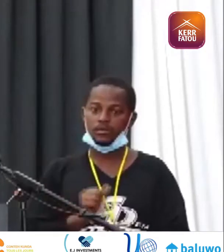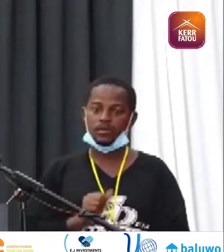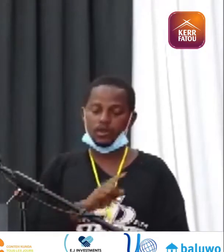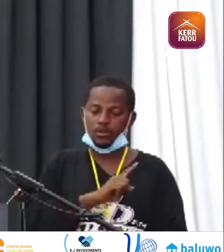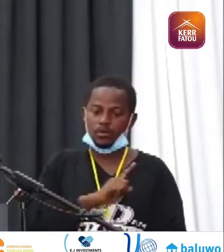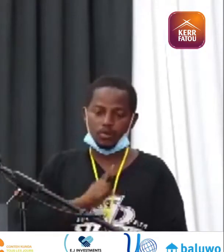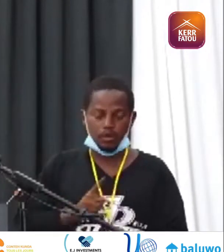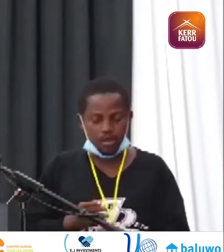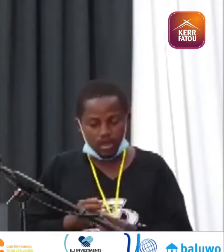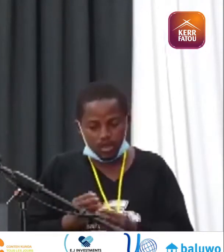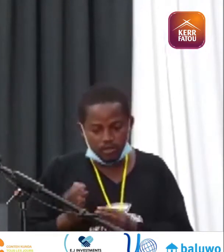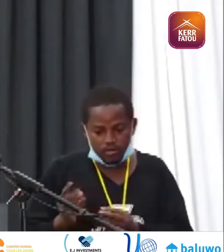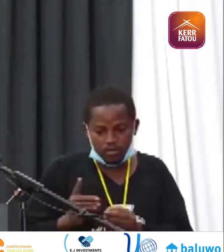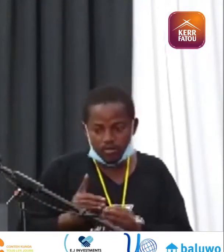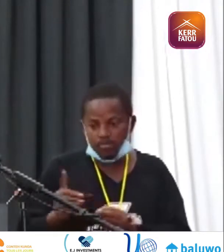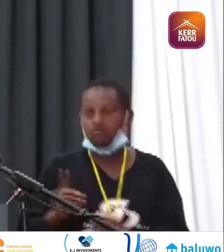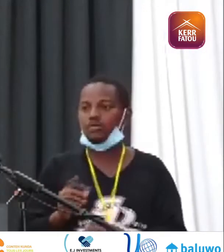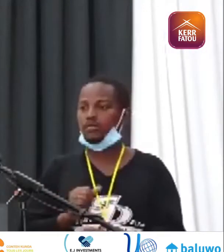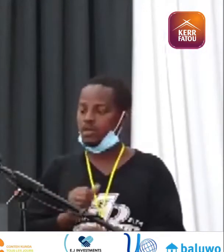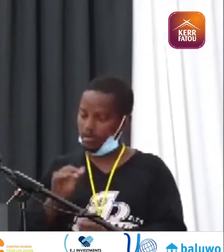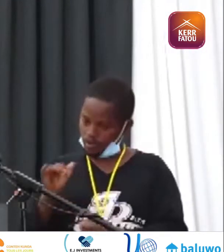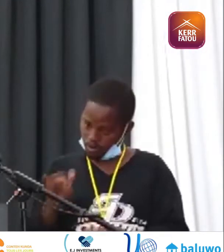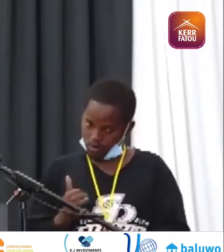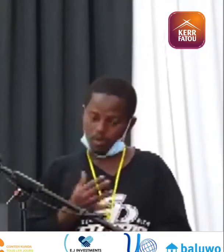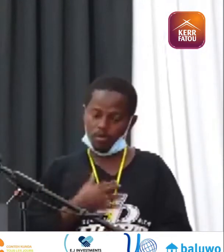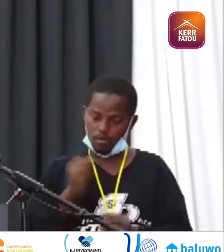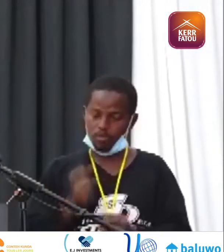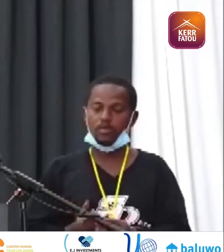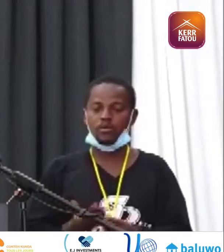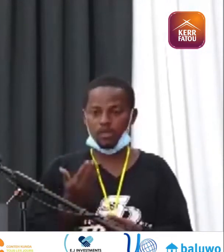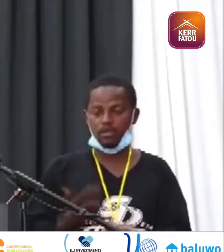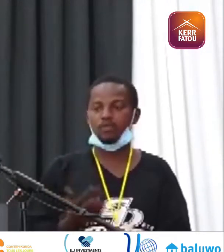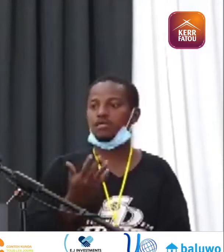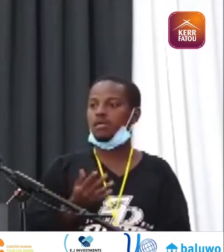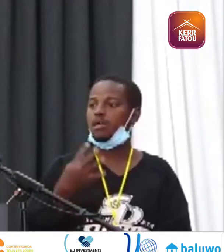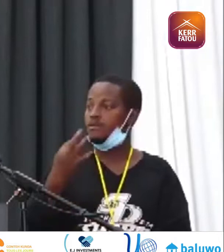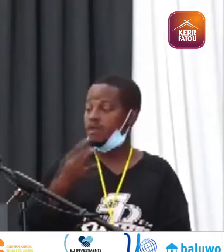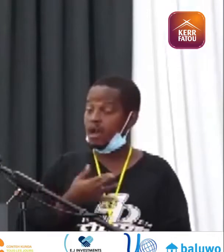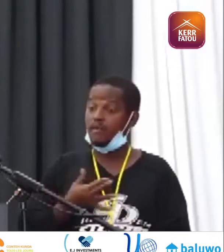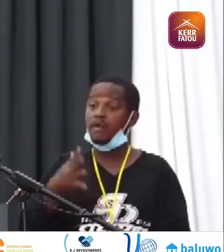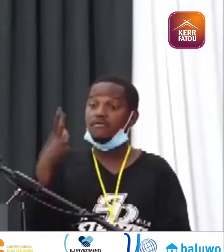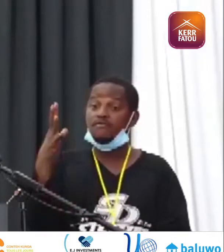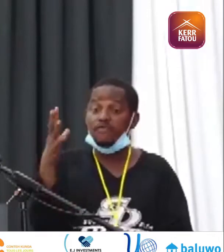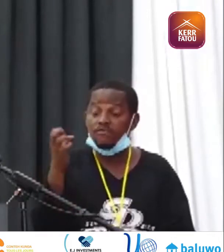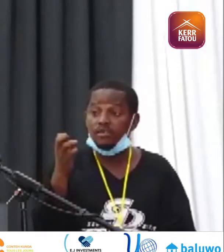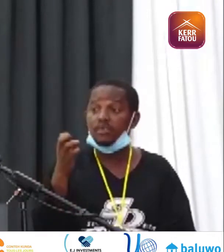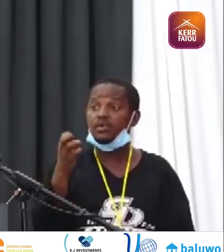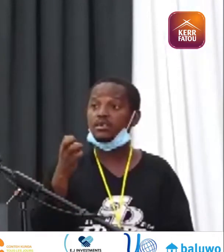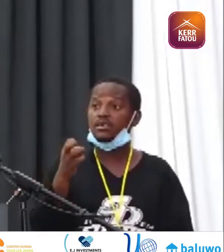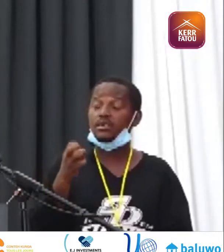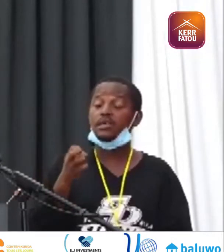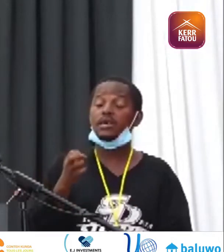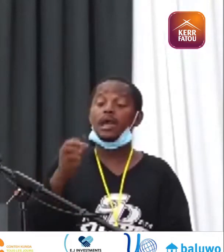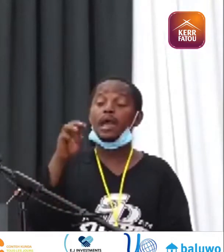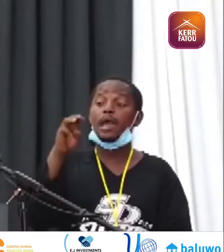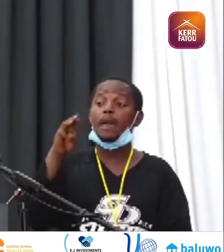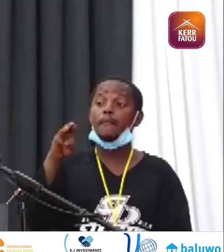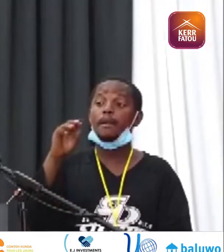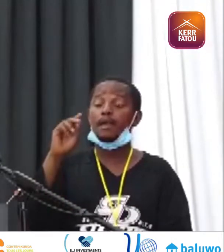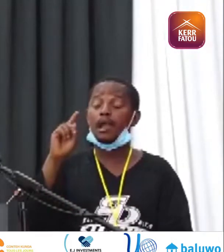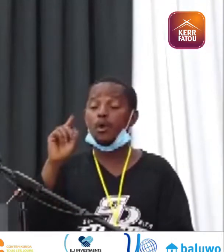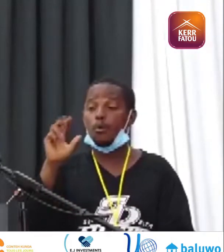were being negotiated, and they were willing to provide the balance. If you had 50 megawatts